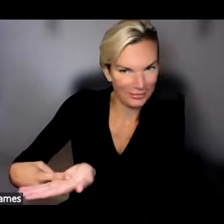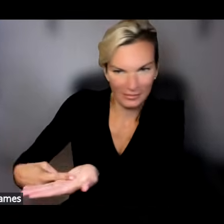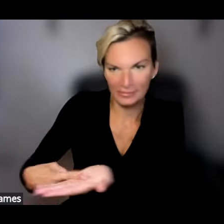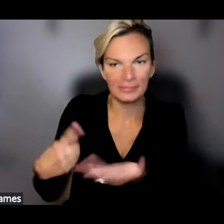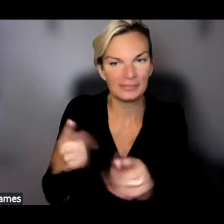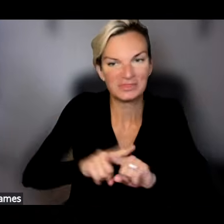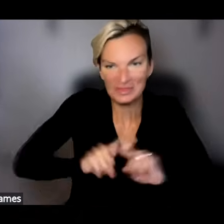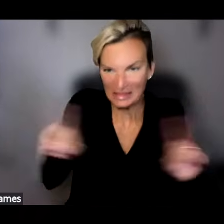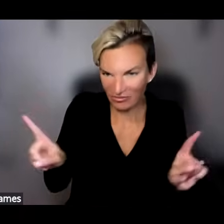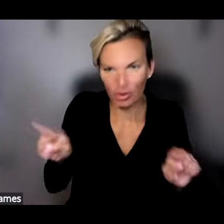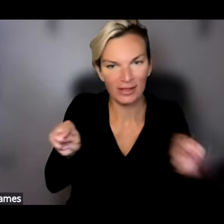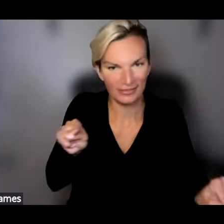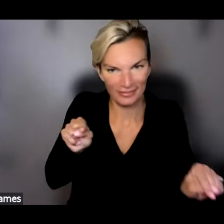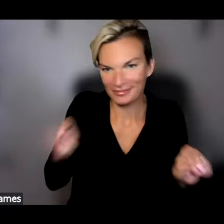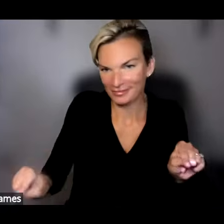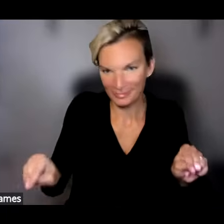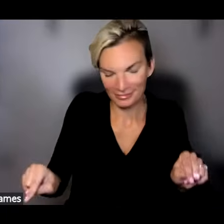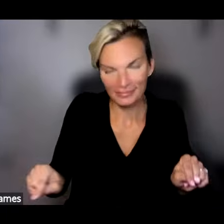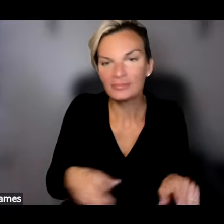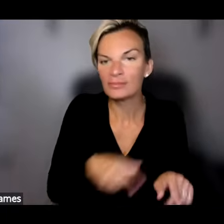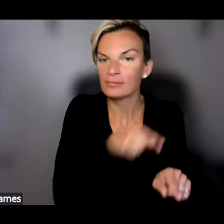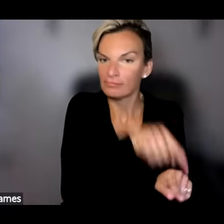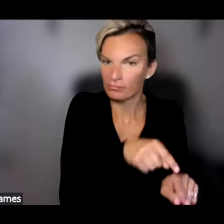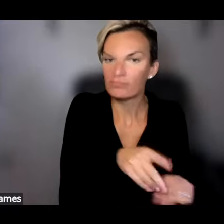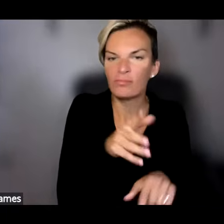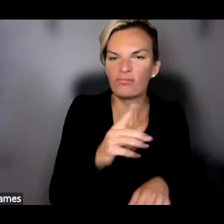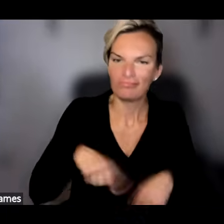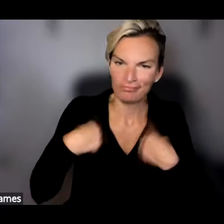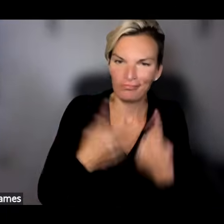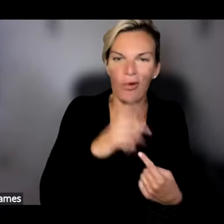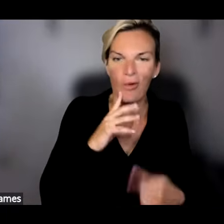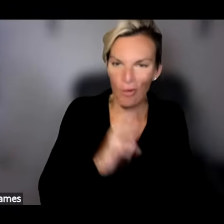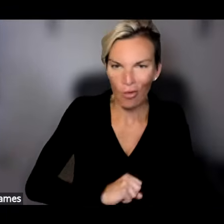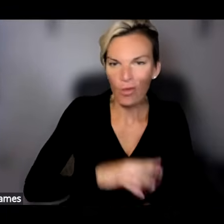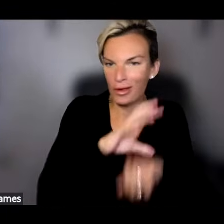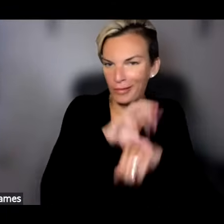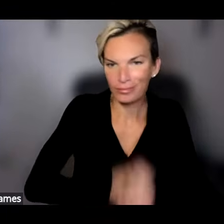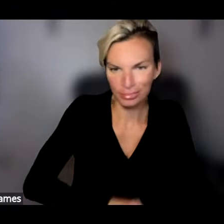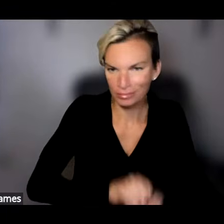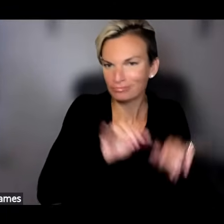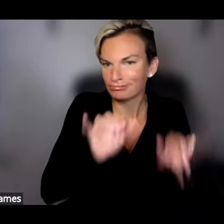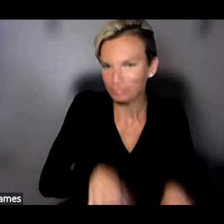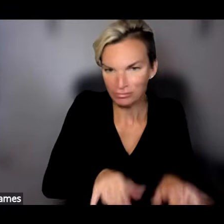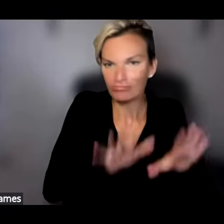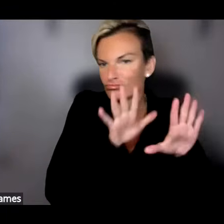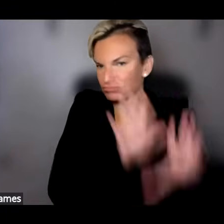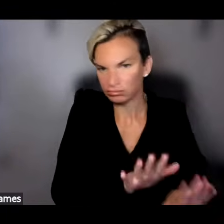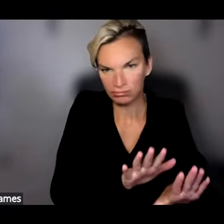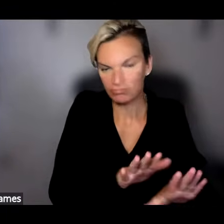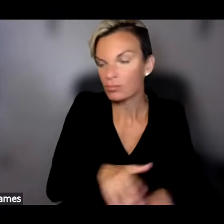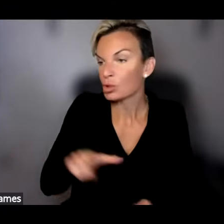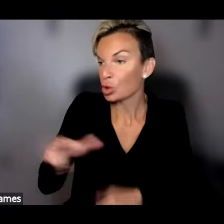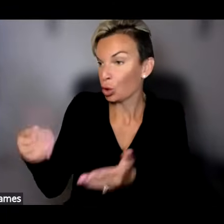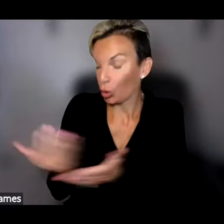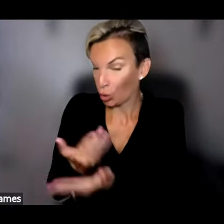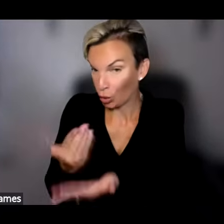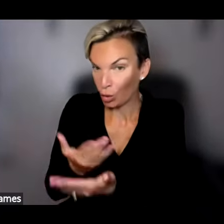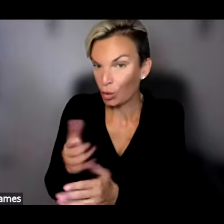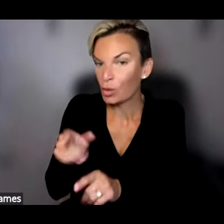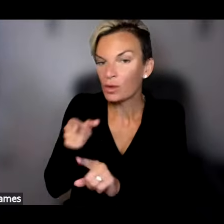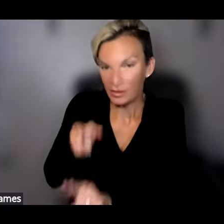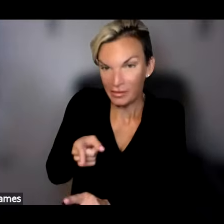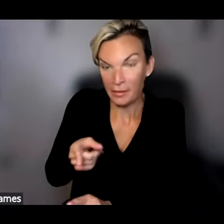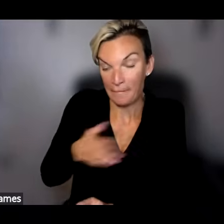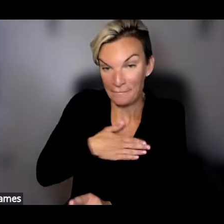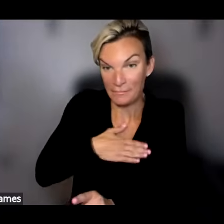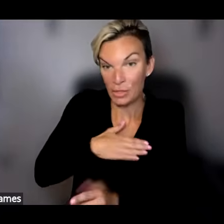existed more or less the same. But for that thing that's brand new today, if anything, the changes I'm proposing